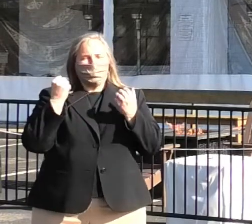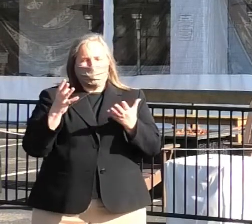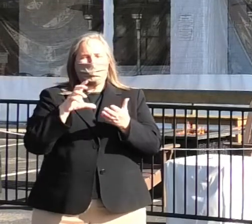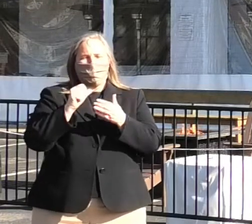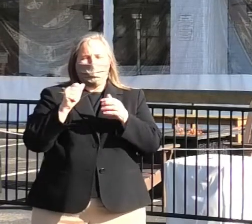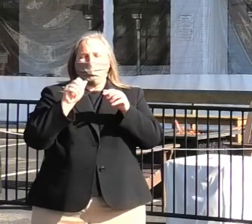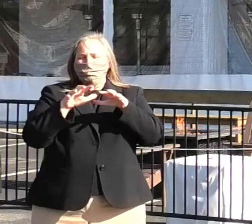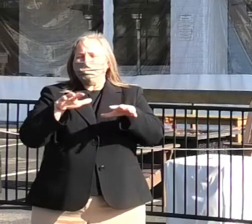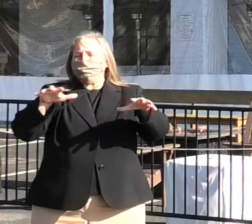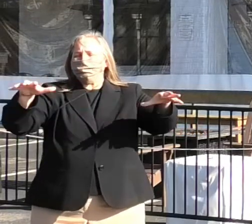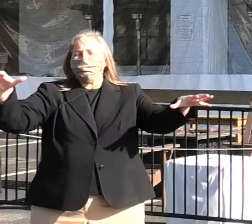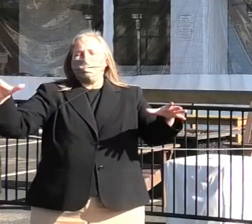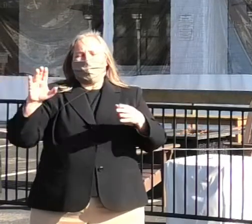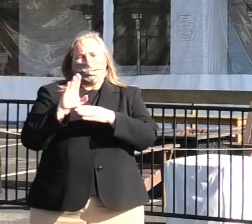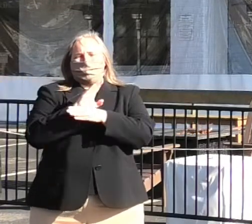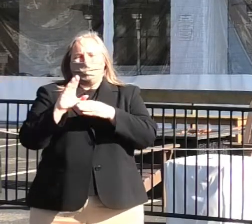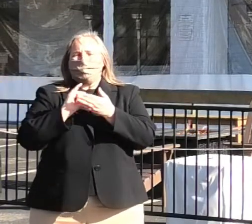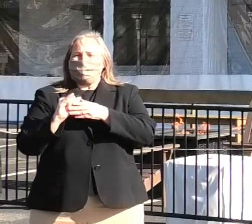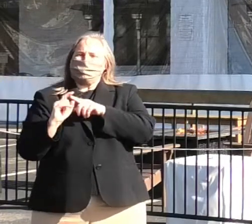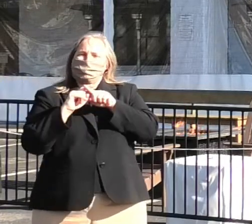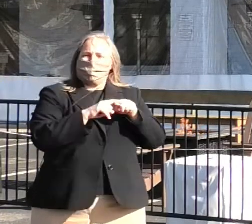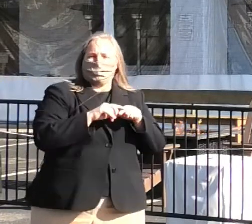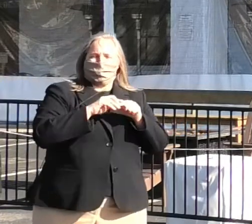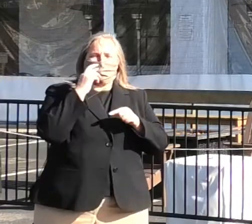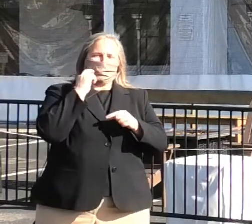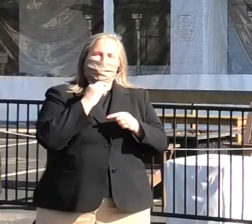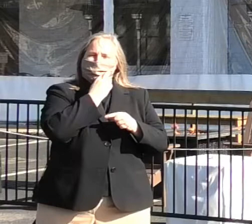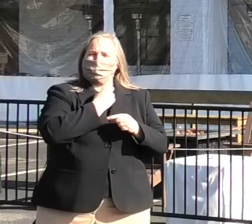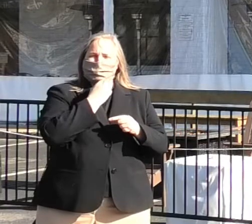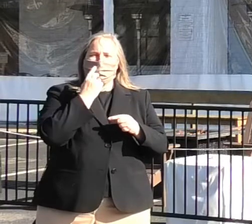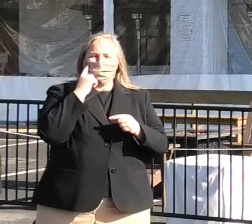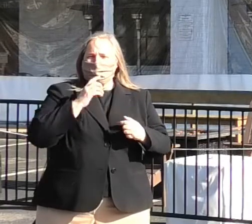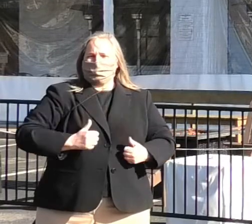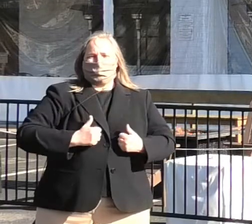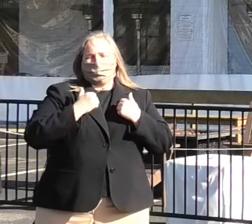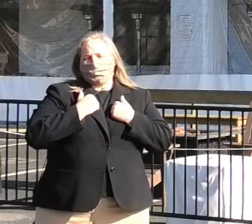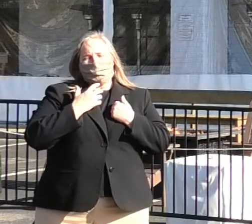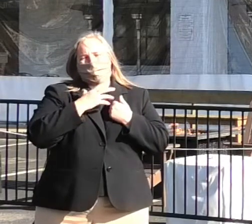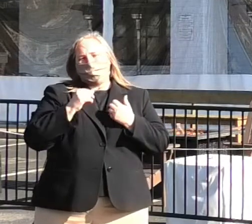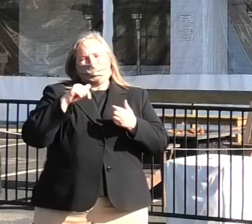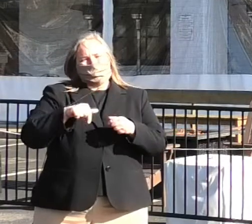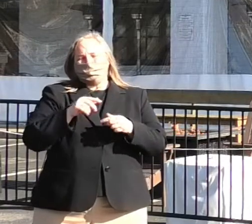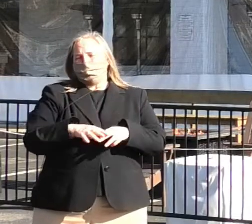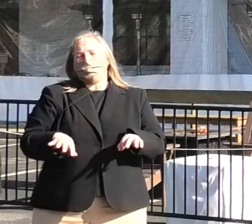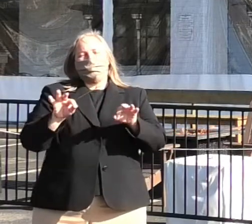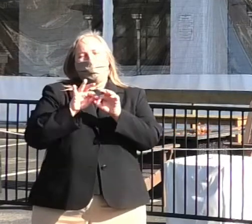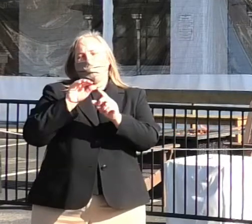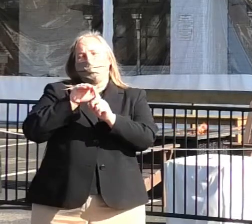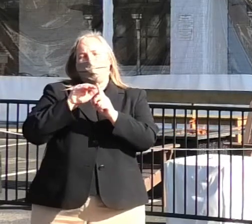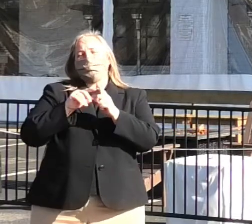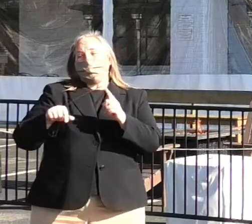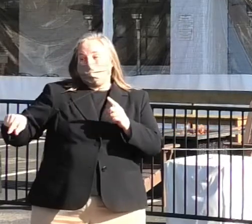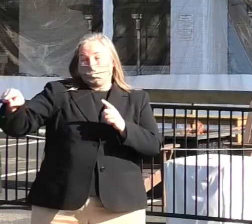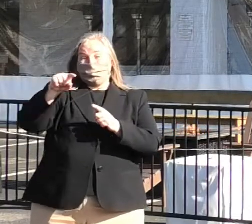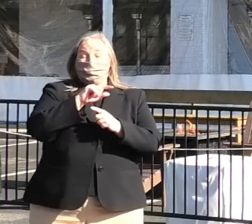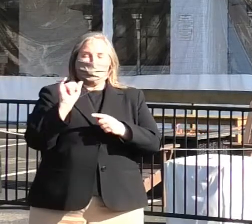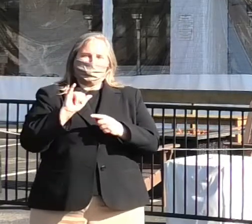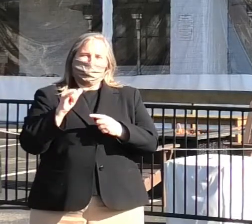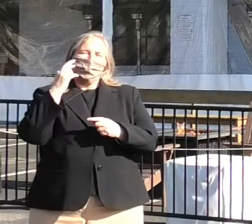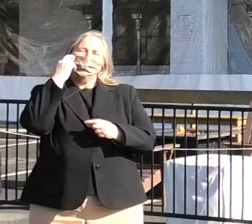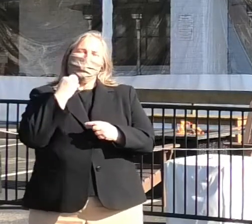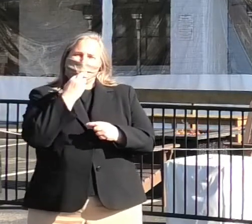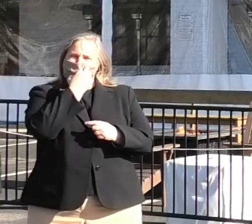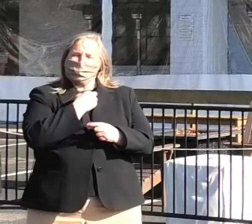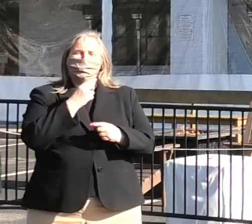ancillary businesses that depend on restaurants to survive, and this is an important reminder about them as well. Restaurants